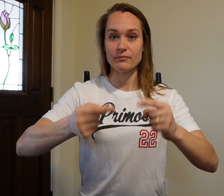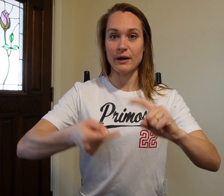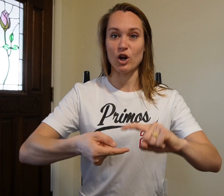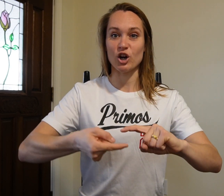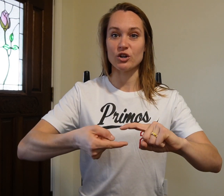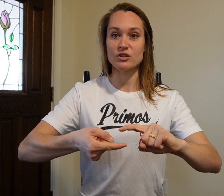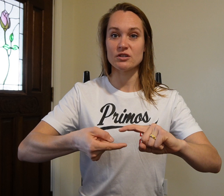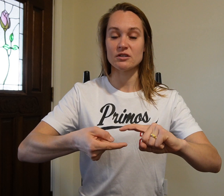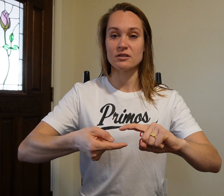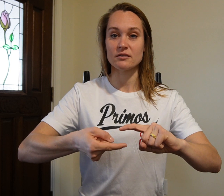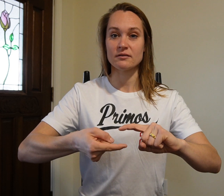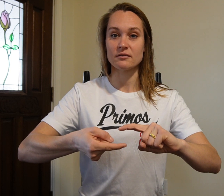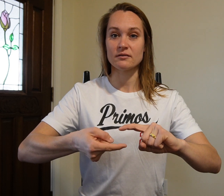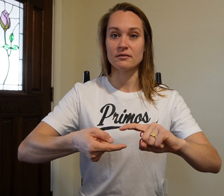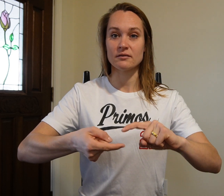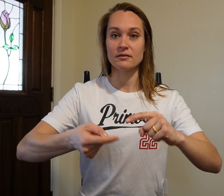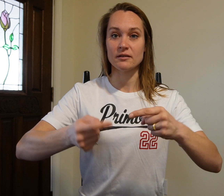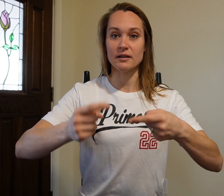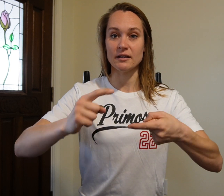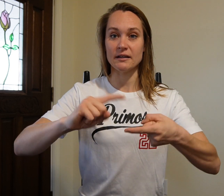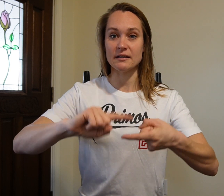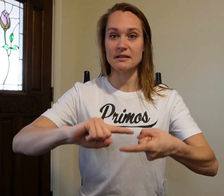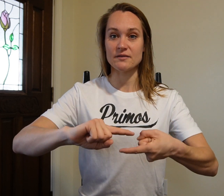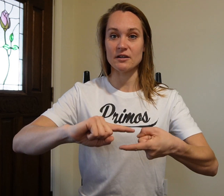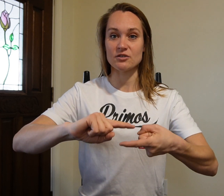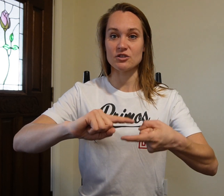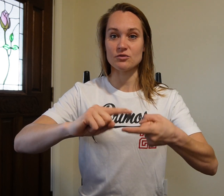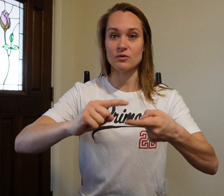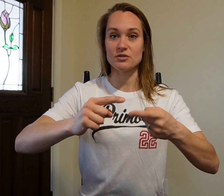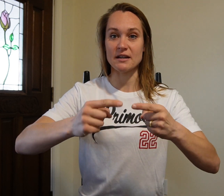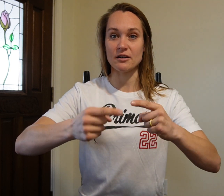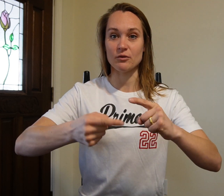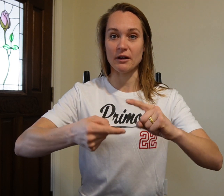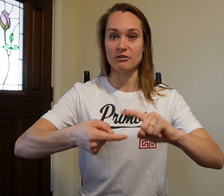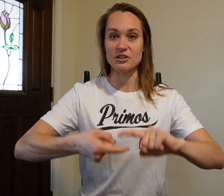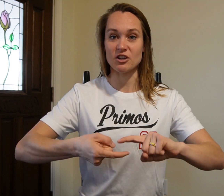My hurt. Okay, index fingers just rotate around each other.